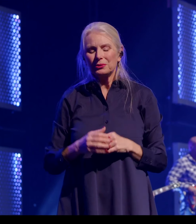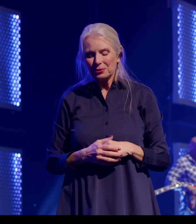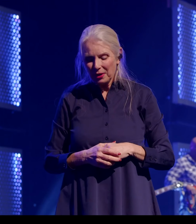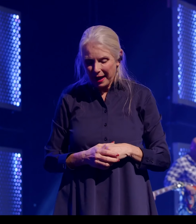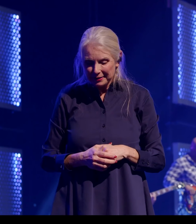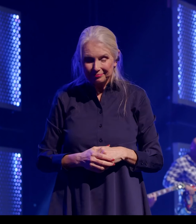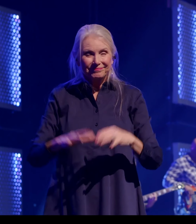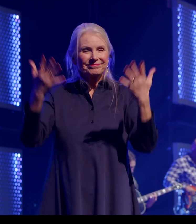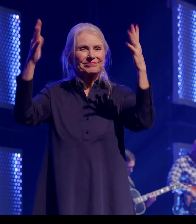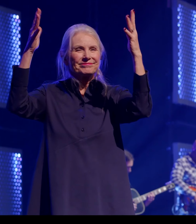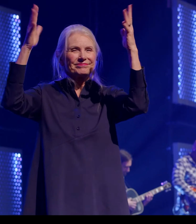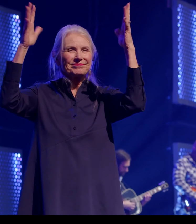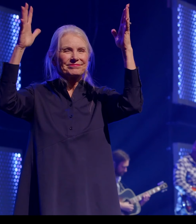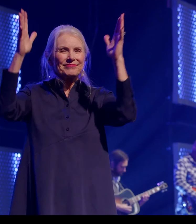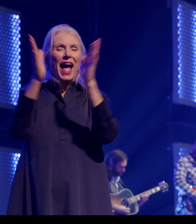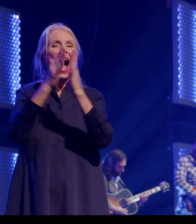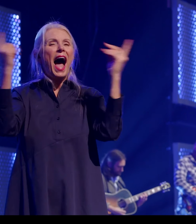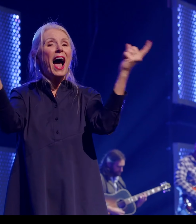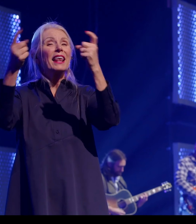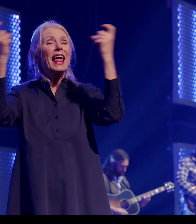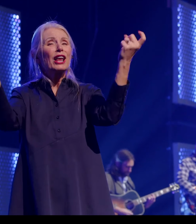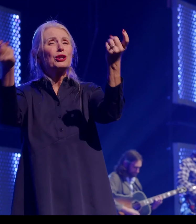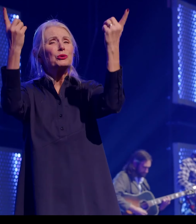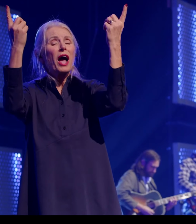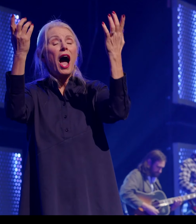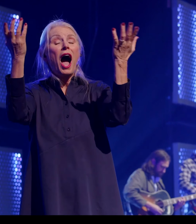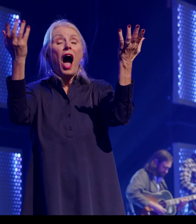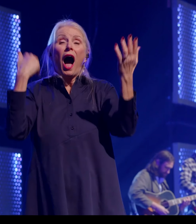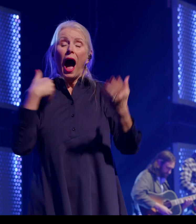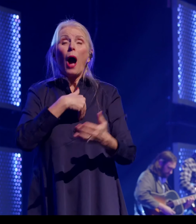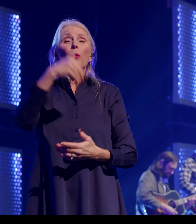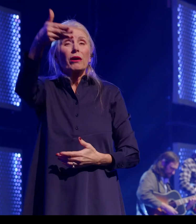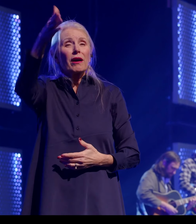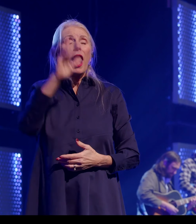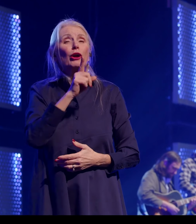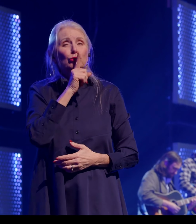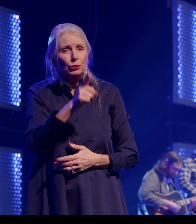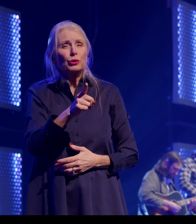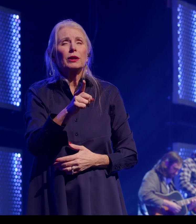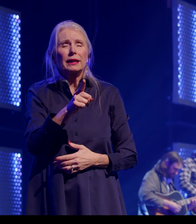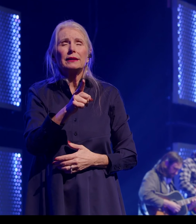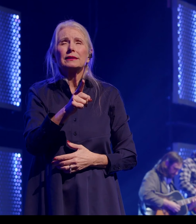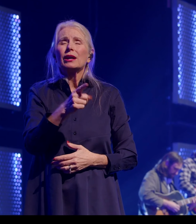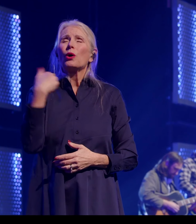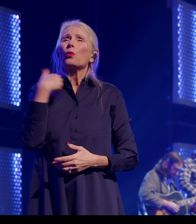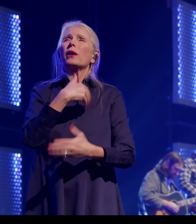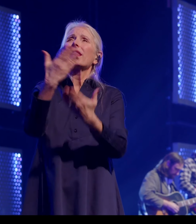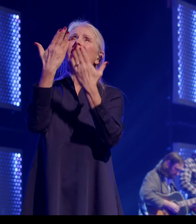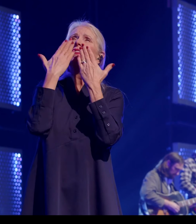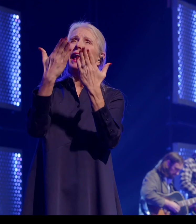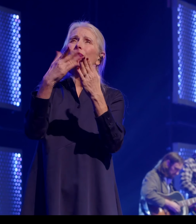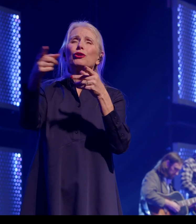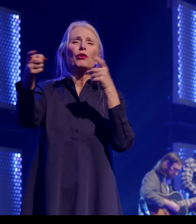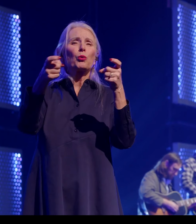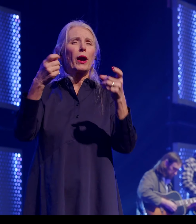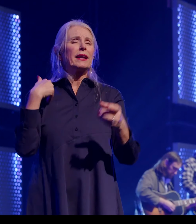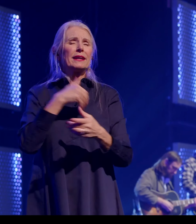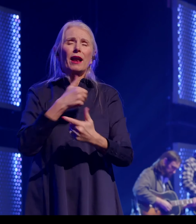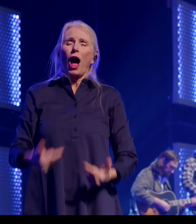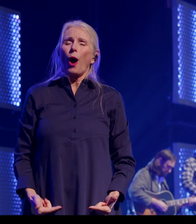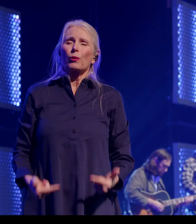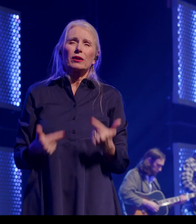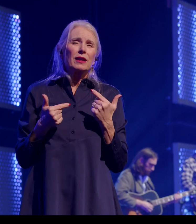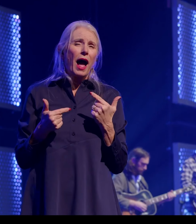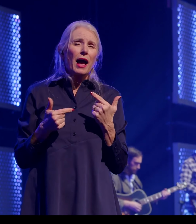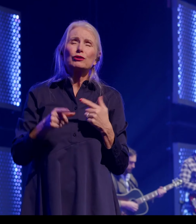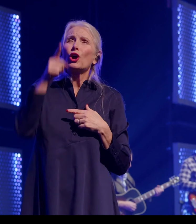Hallelujah, our God surely does reign. God, we thank you for just reigning over all of our lives, and